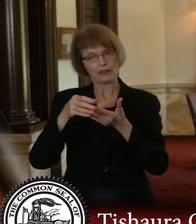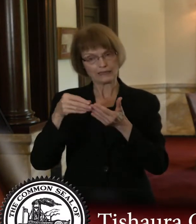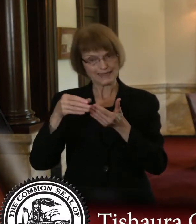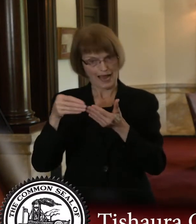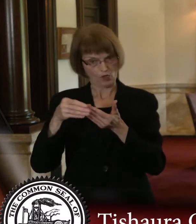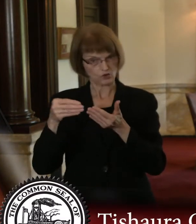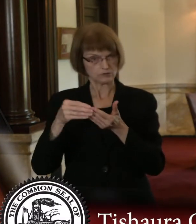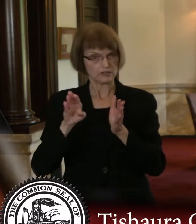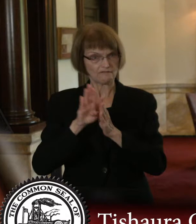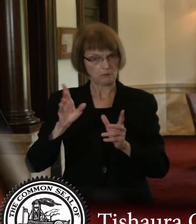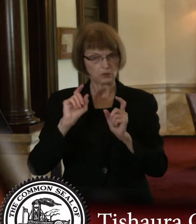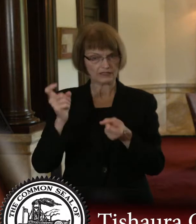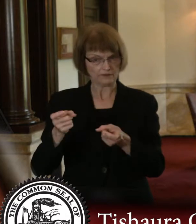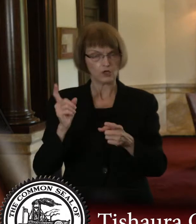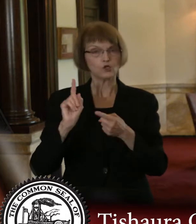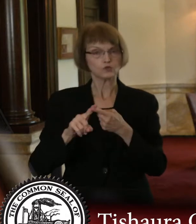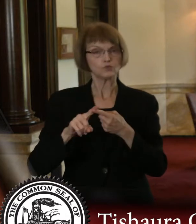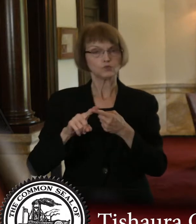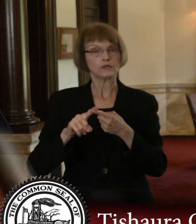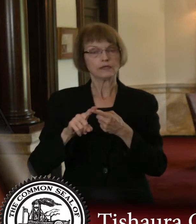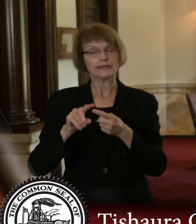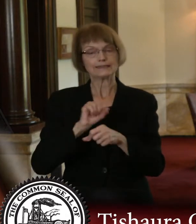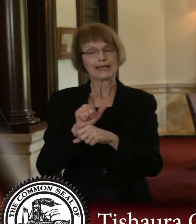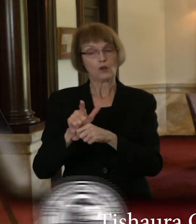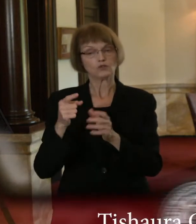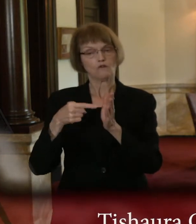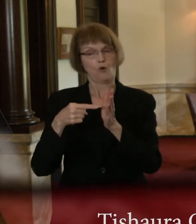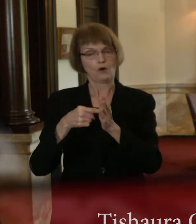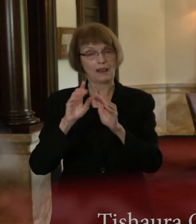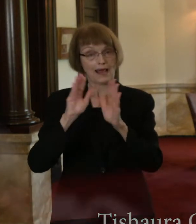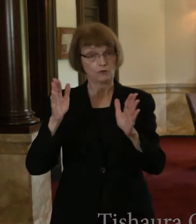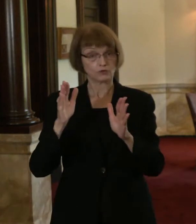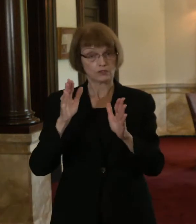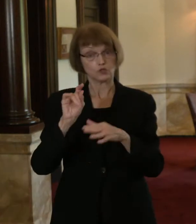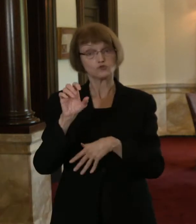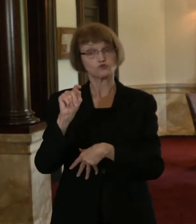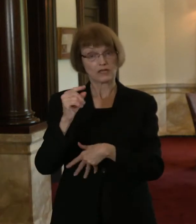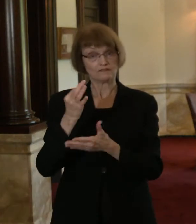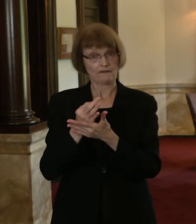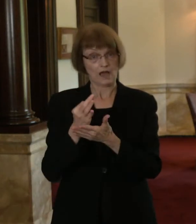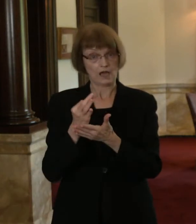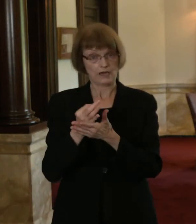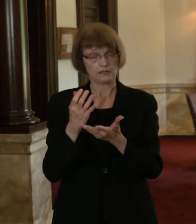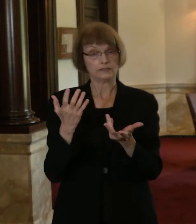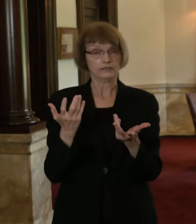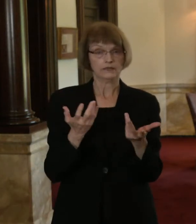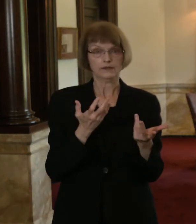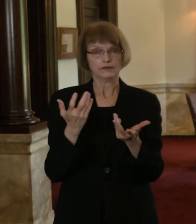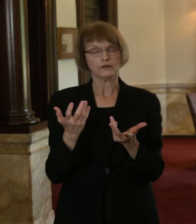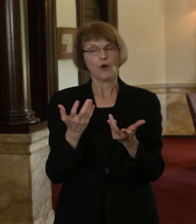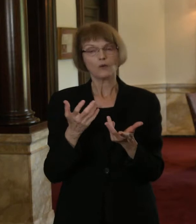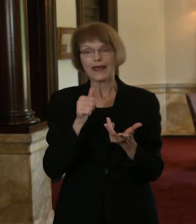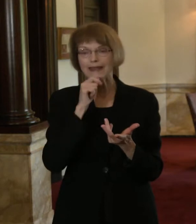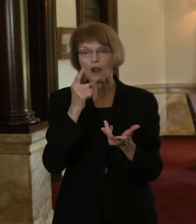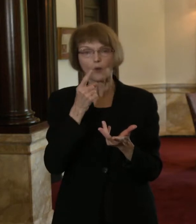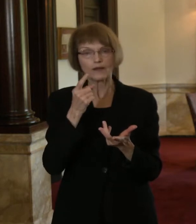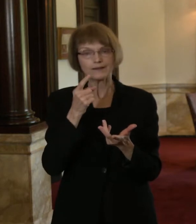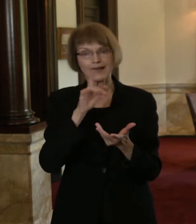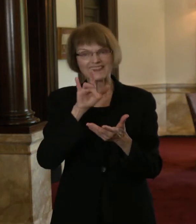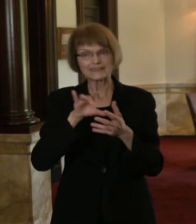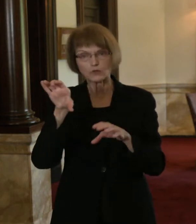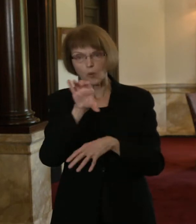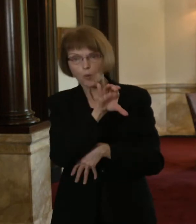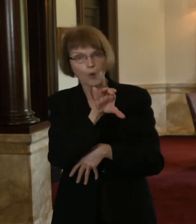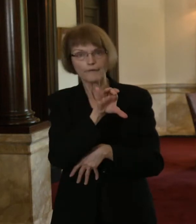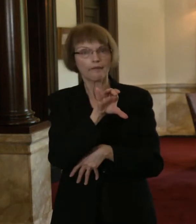the St. Louis Affordable Housing Trust Fund. When we talk about ensuring development benefits more than just the Central Corridor, this